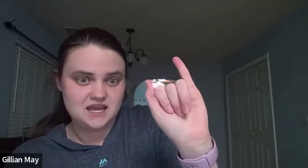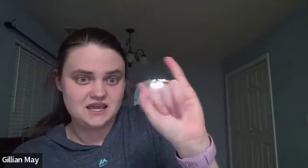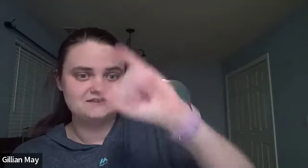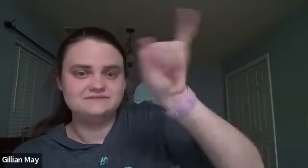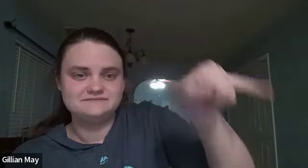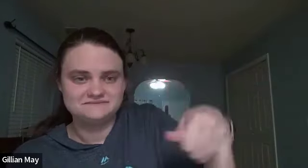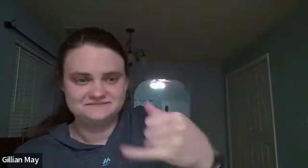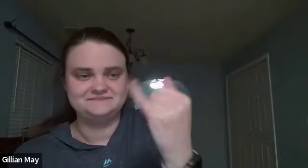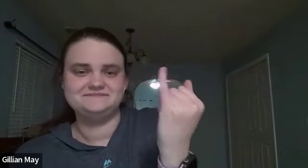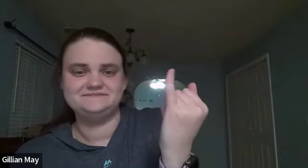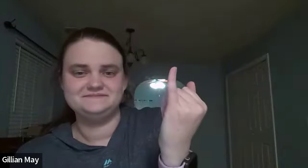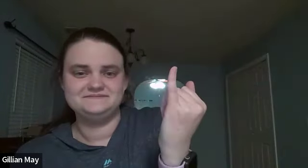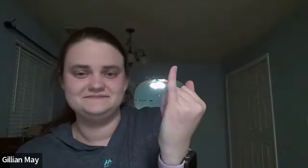J.